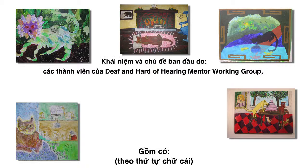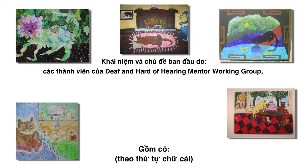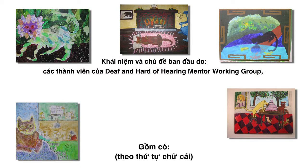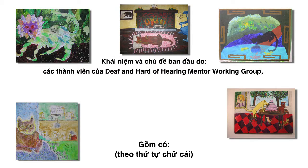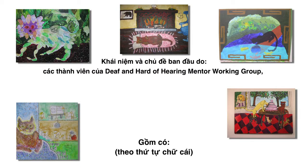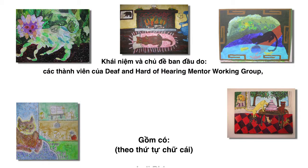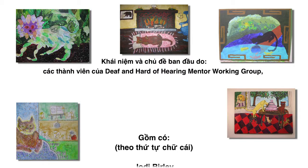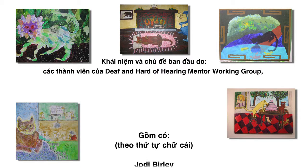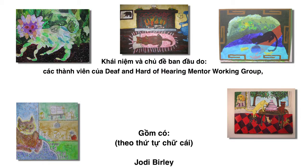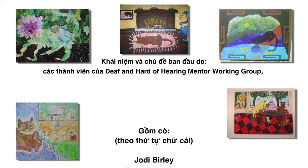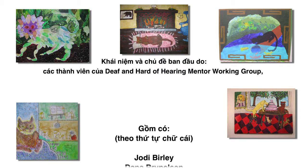Thank you.